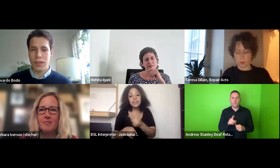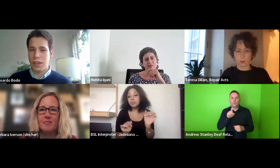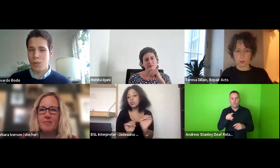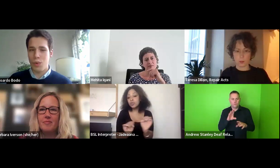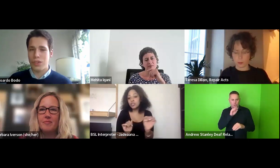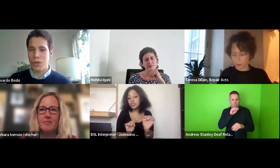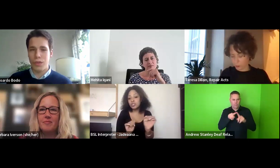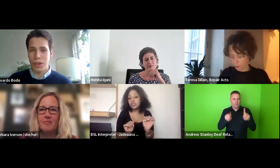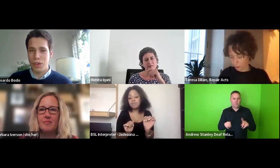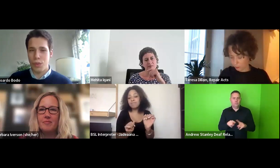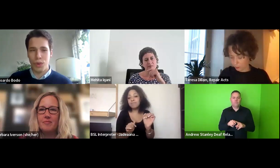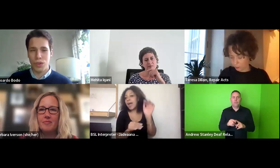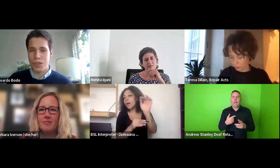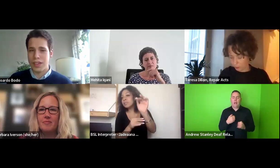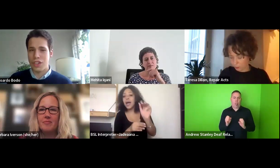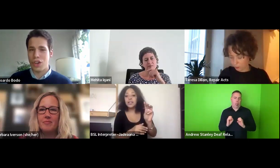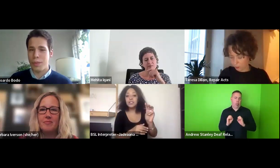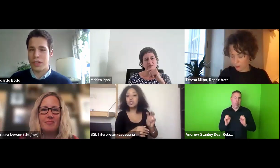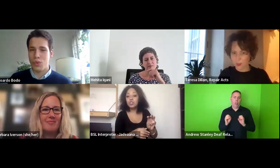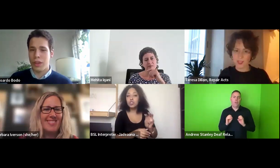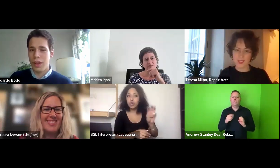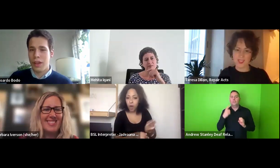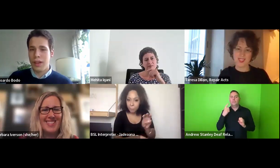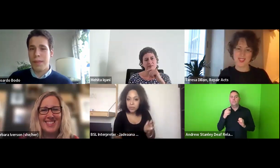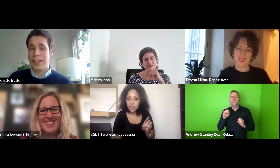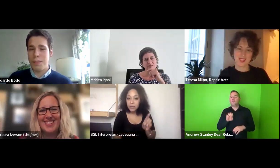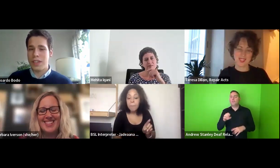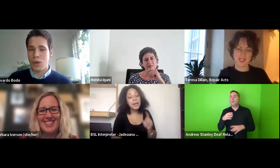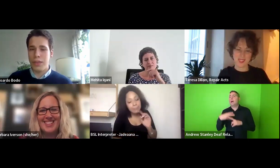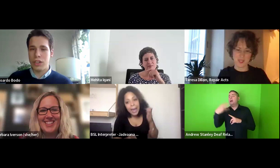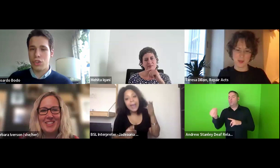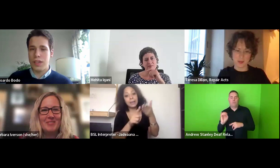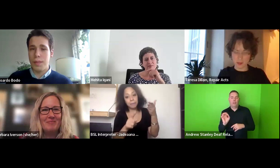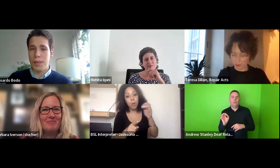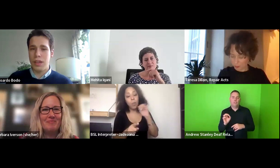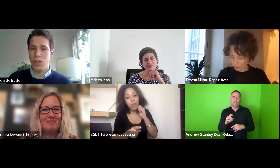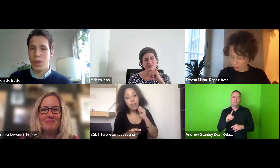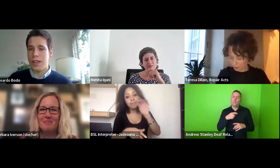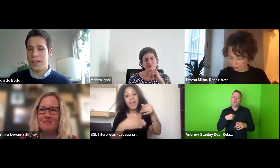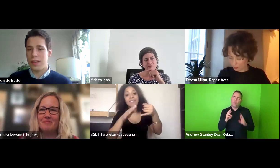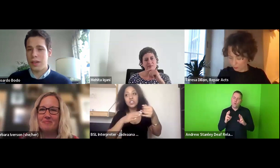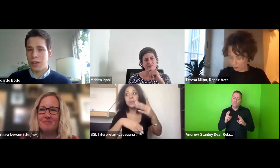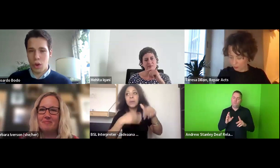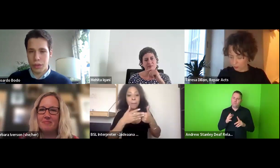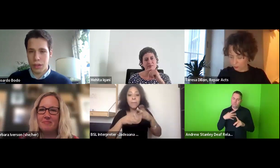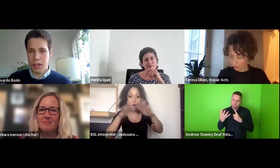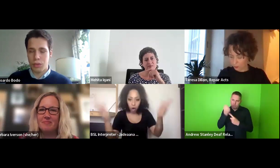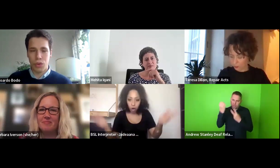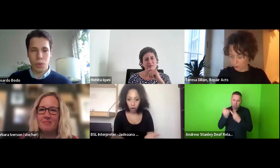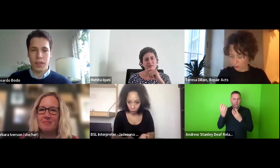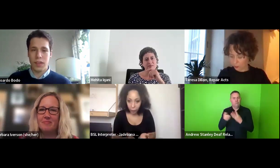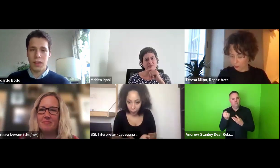of Waste, and I'm really sorry for the interpreter because it's such a complex word. But this Basel Convention is the main UN text